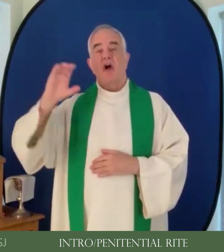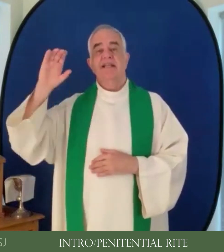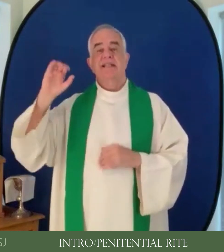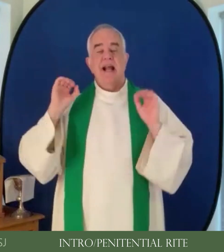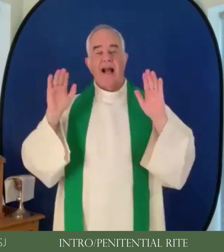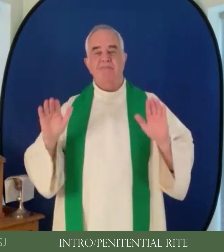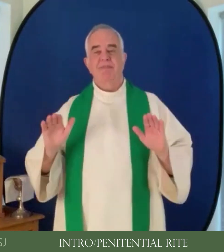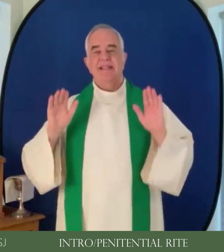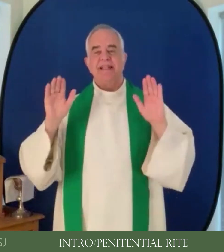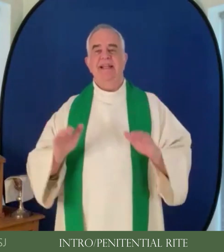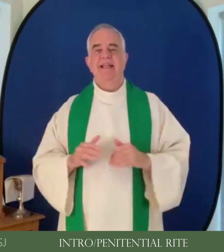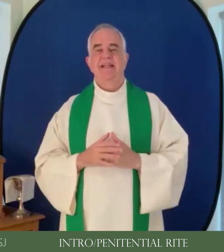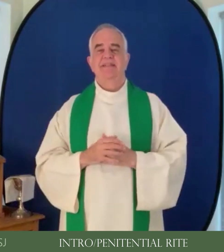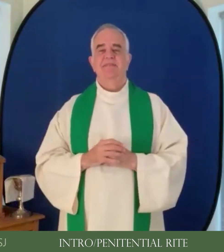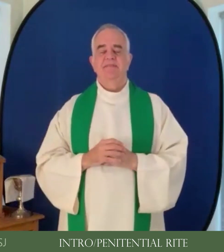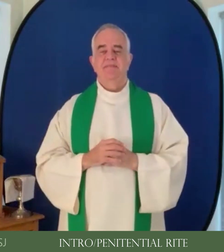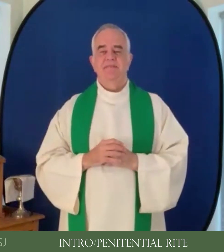Christ, have mercy.